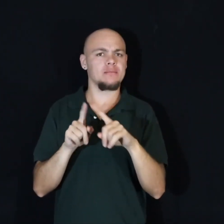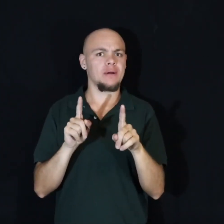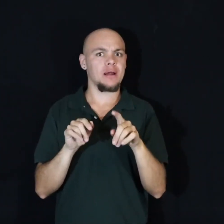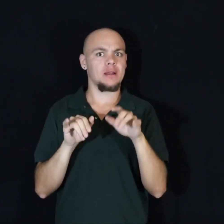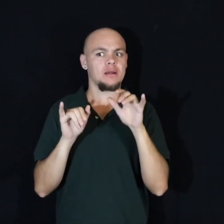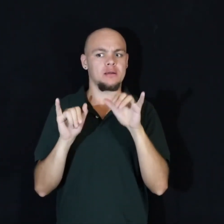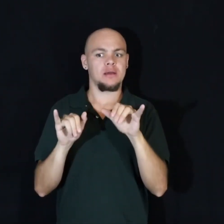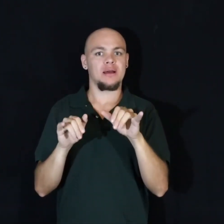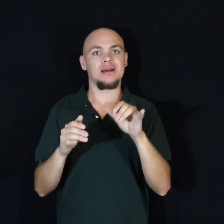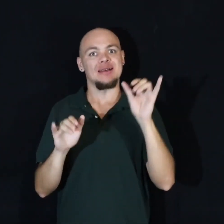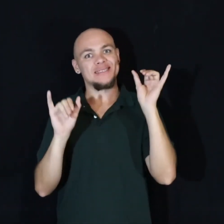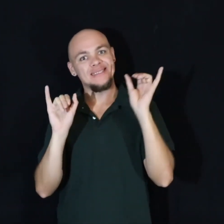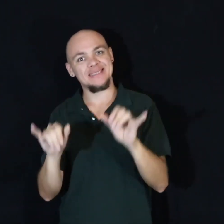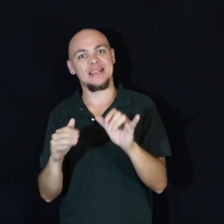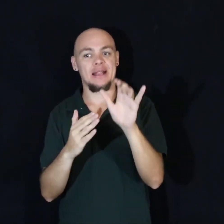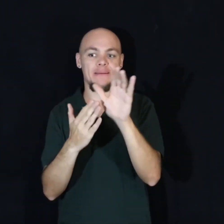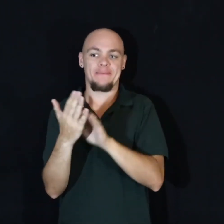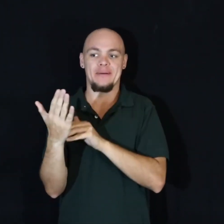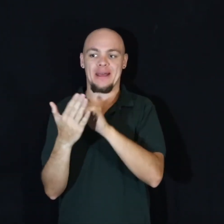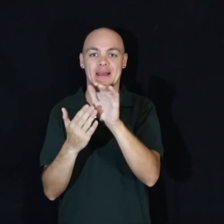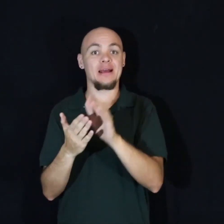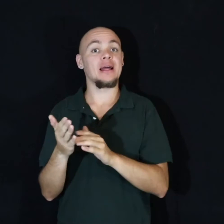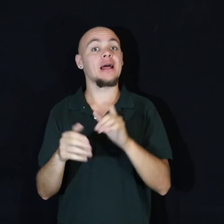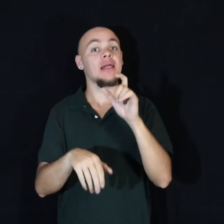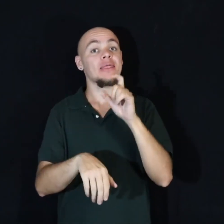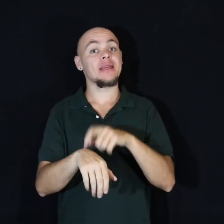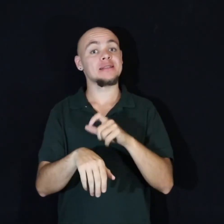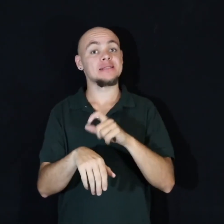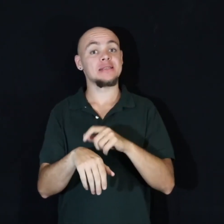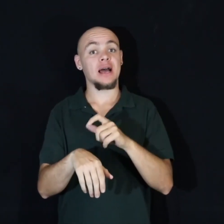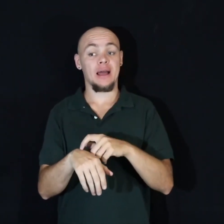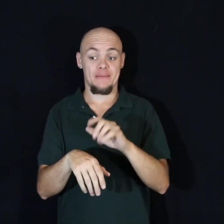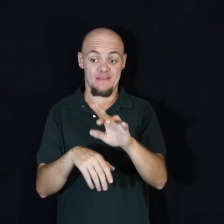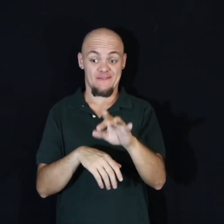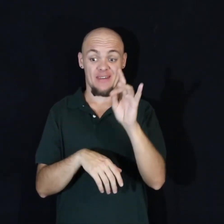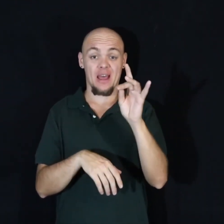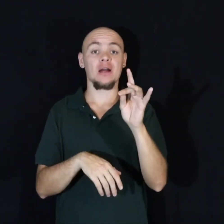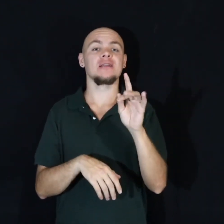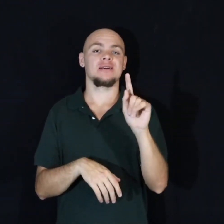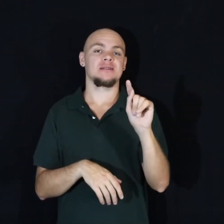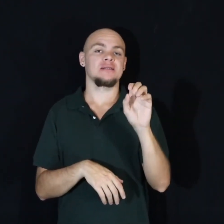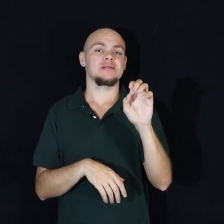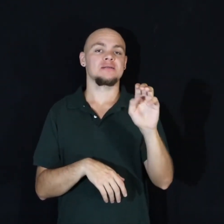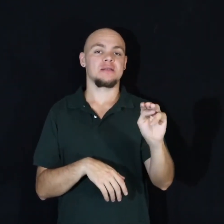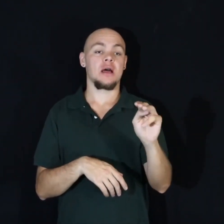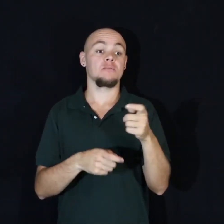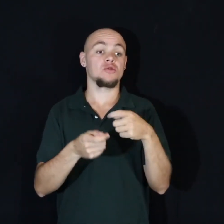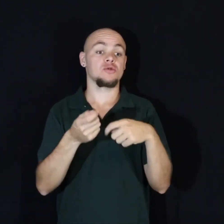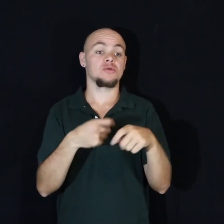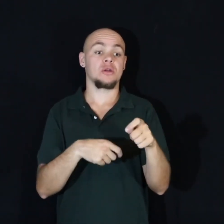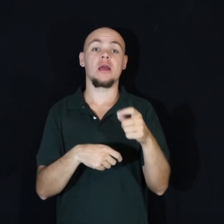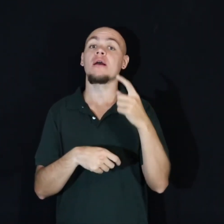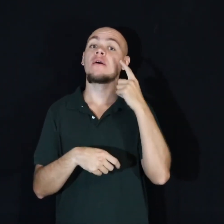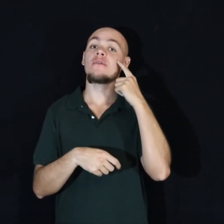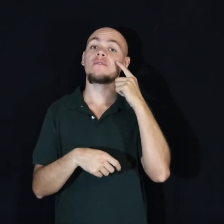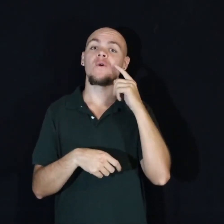whitewash. By the time Ben was fagged out, Tom had traded the next chance to Billy Fisher for a kite in good